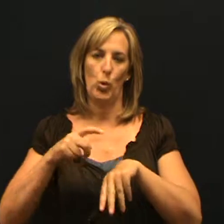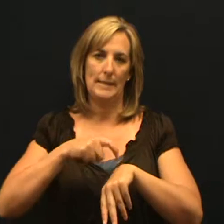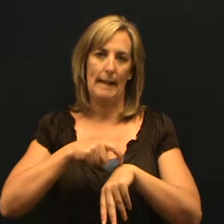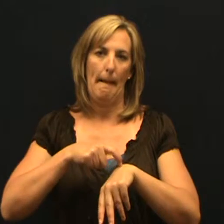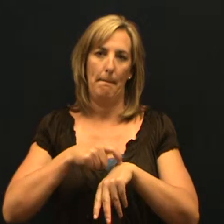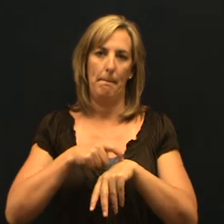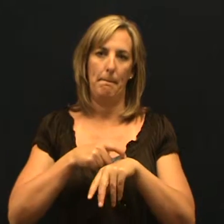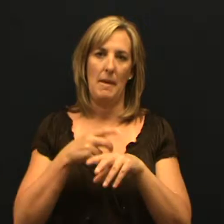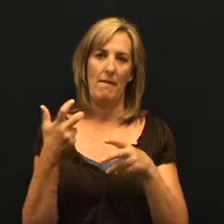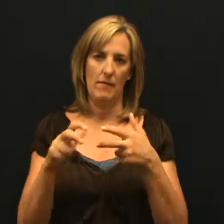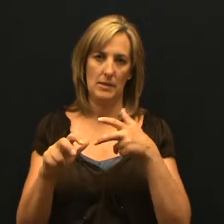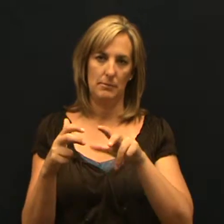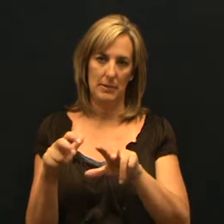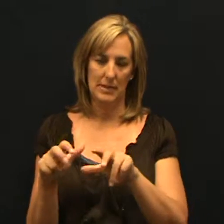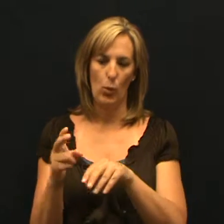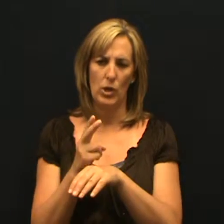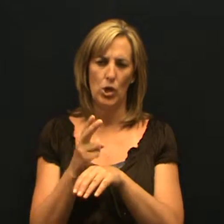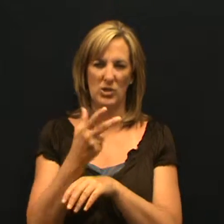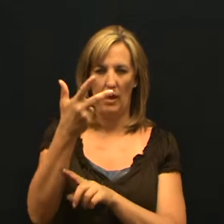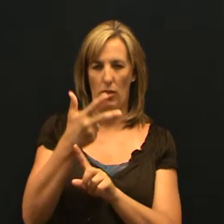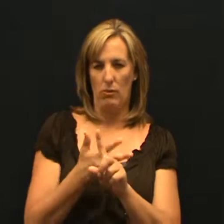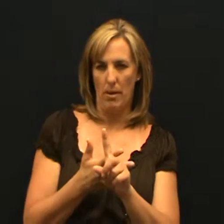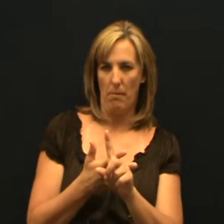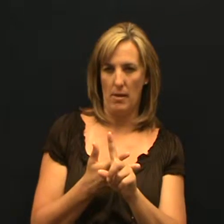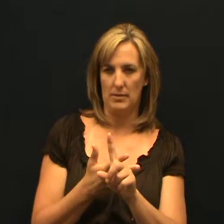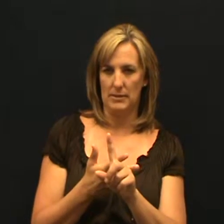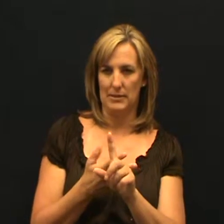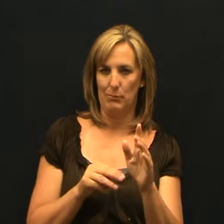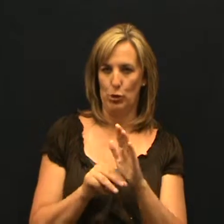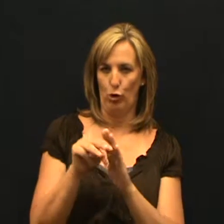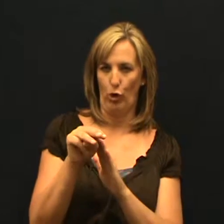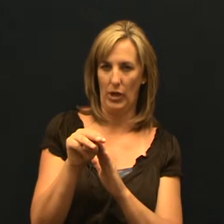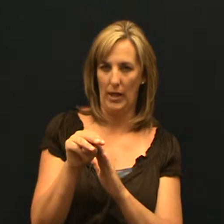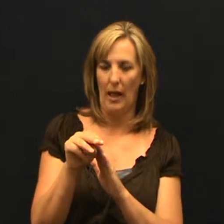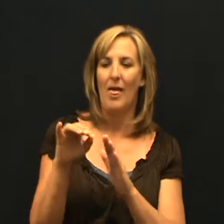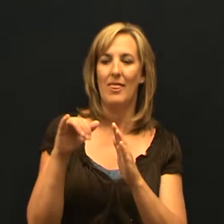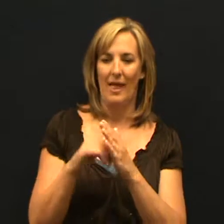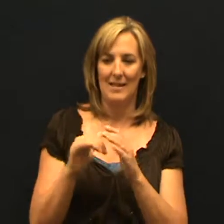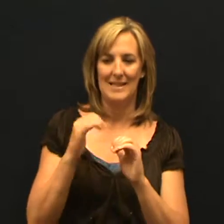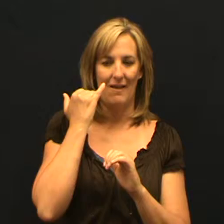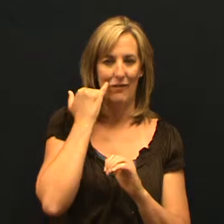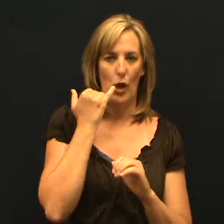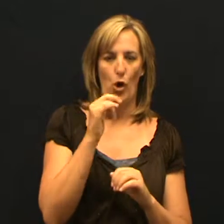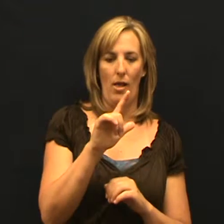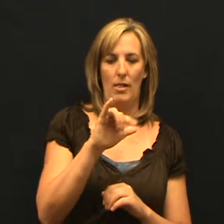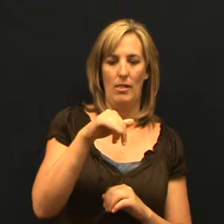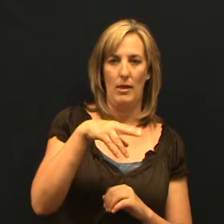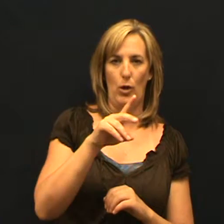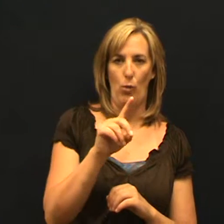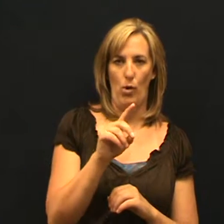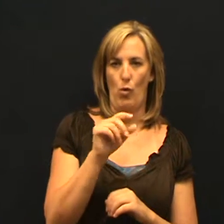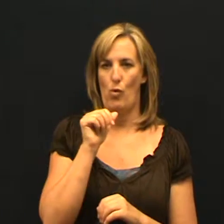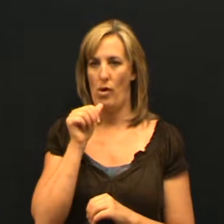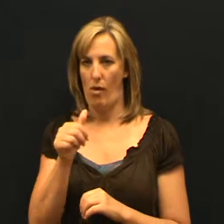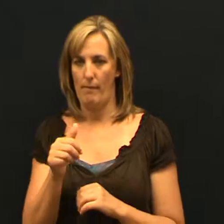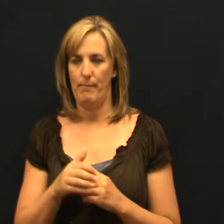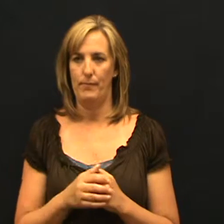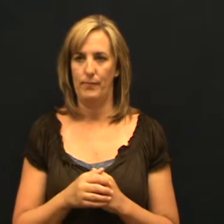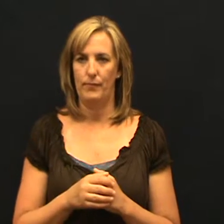the cutoff measure to understand whether they are highly liquid or not. So let's take a look at